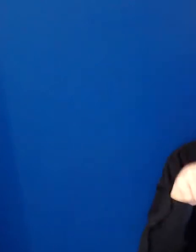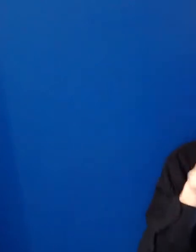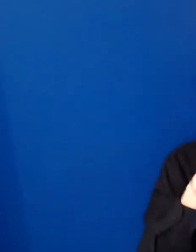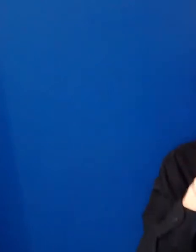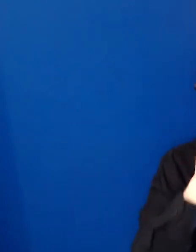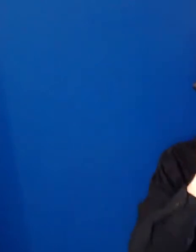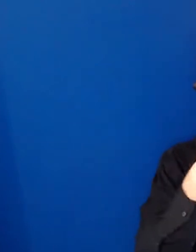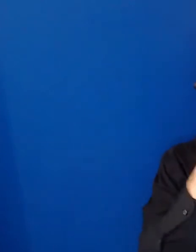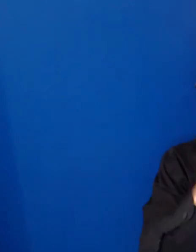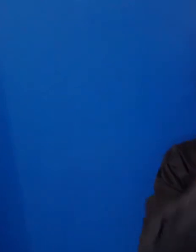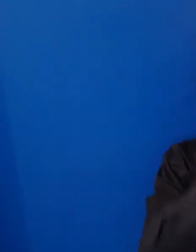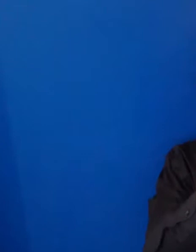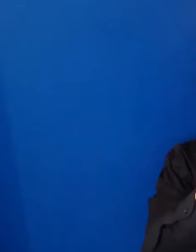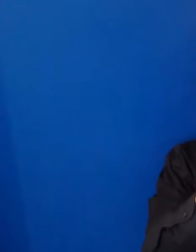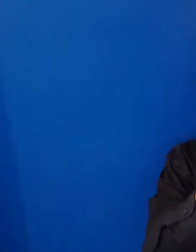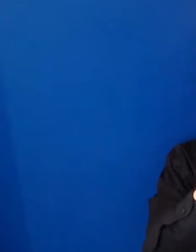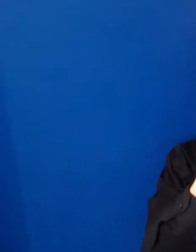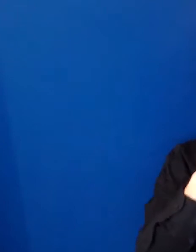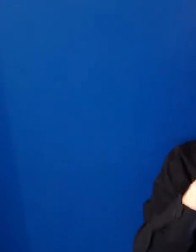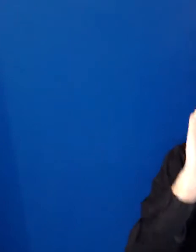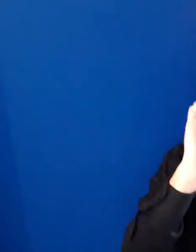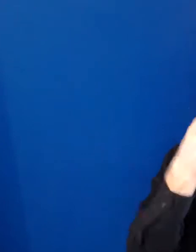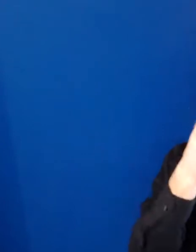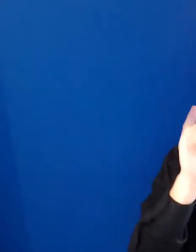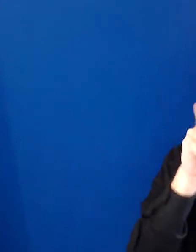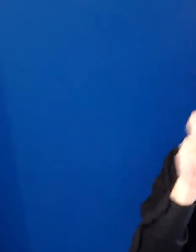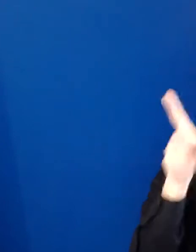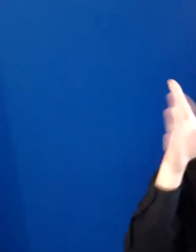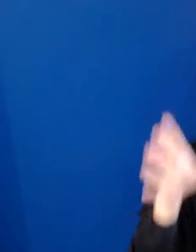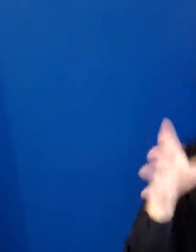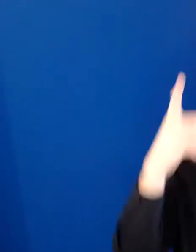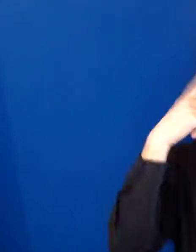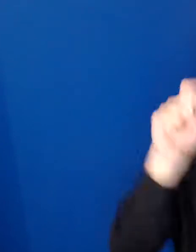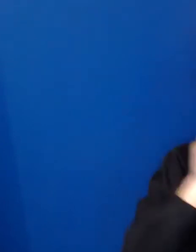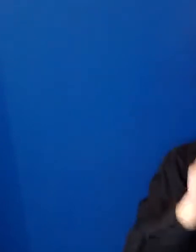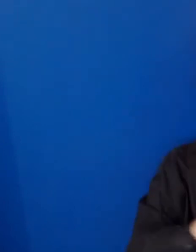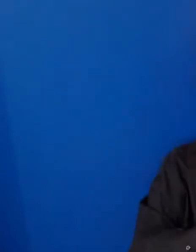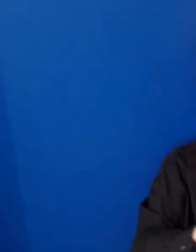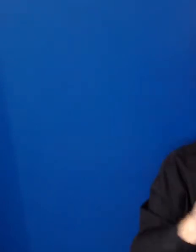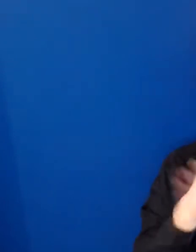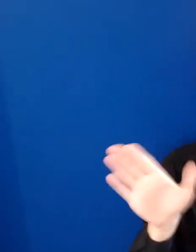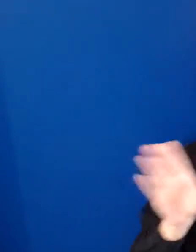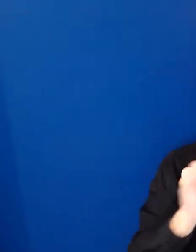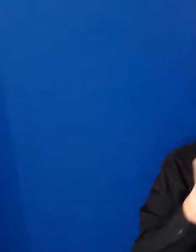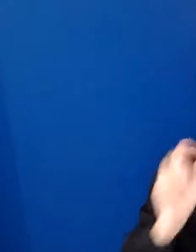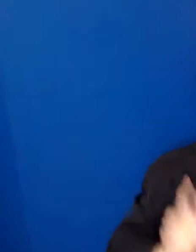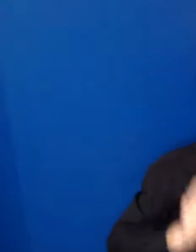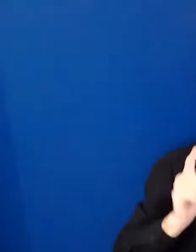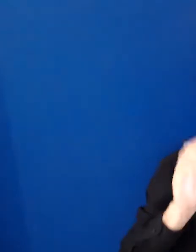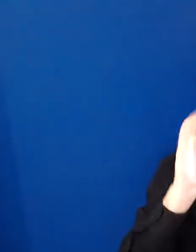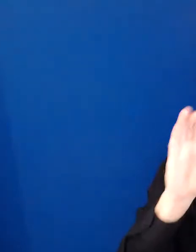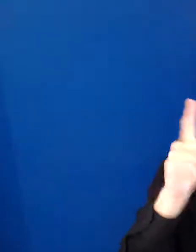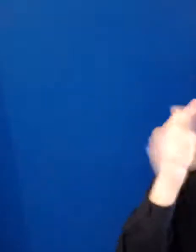is the Executive Director of the Statewide Independent Living Council of Georgia. A graduate from California